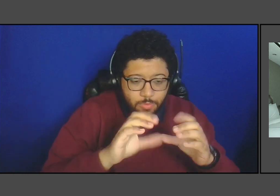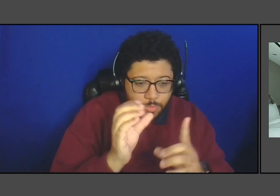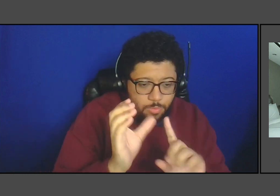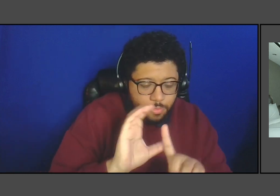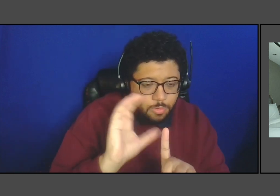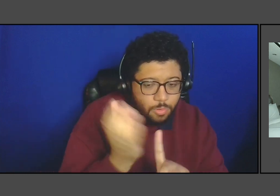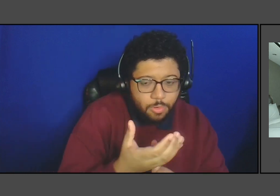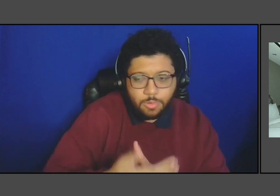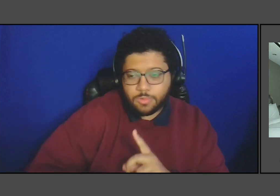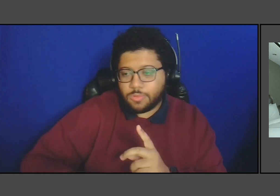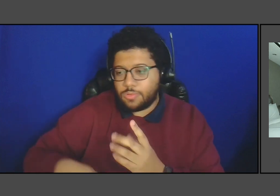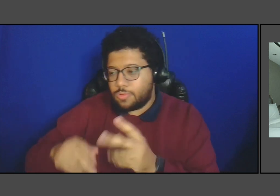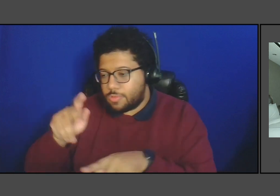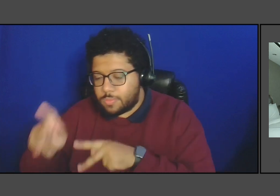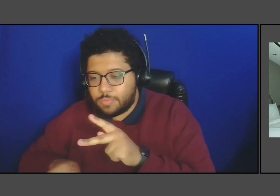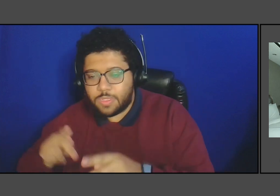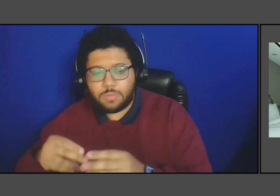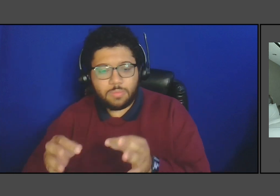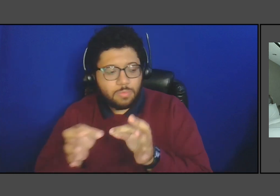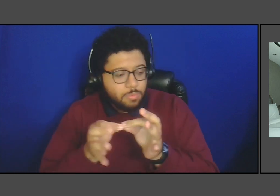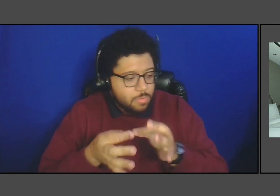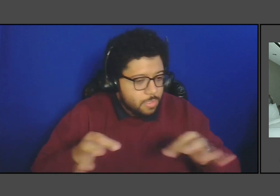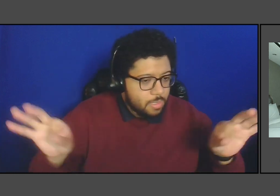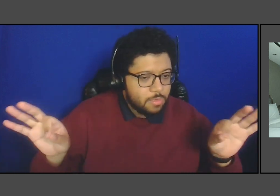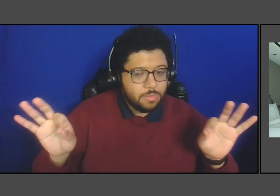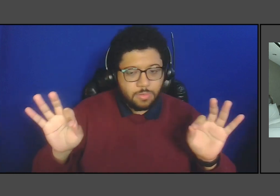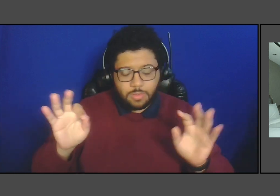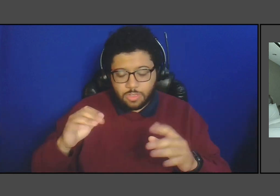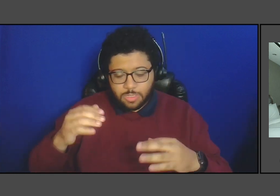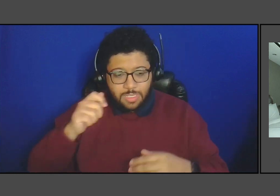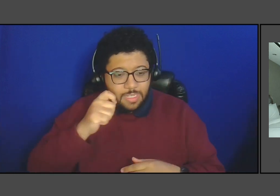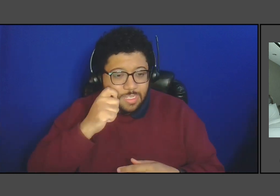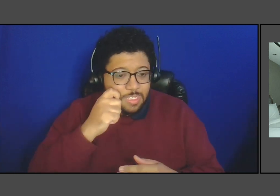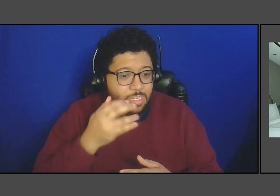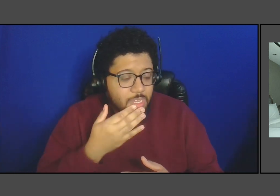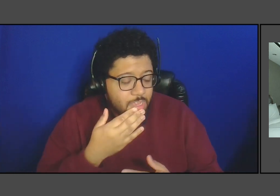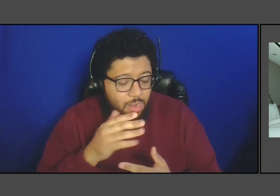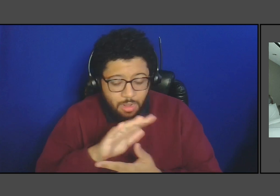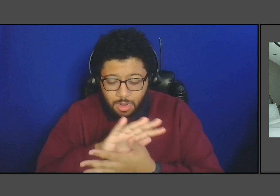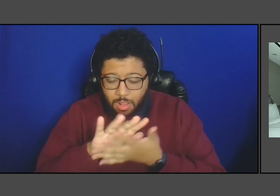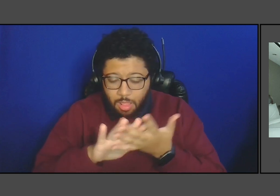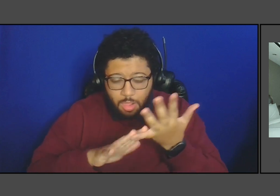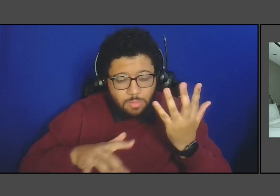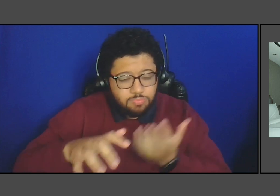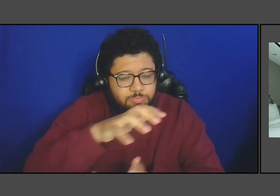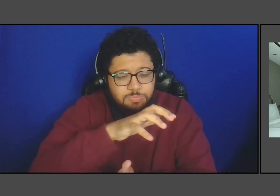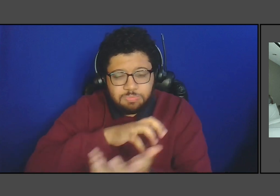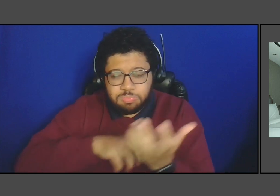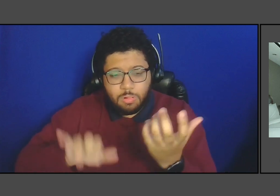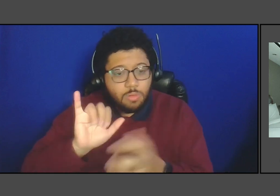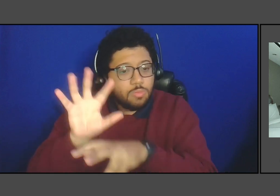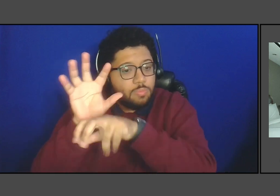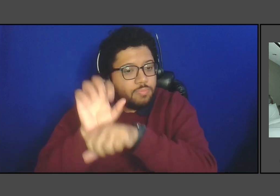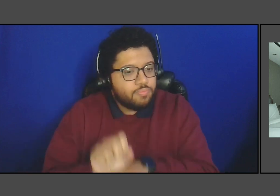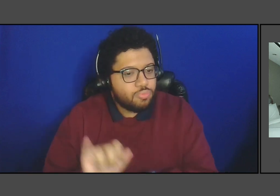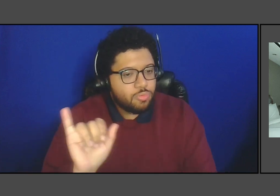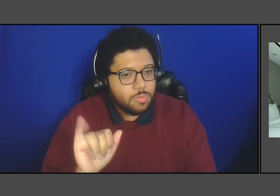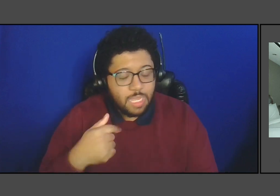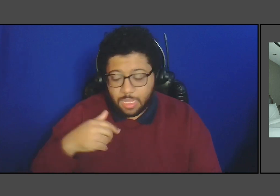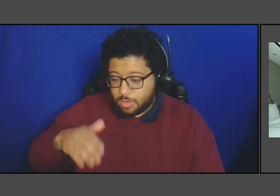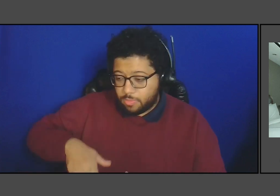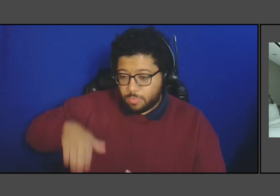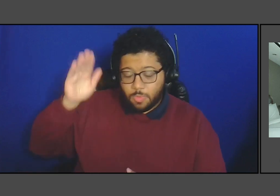color, of just the customs as well. I grew up mostly with my mother and my grandmother,